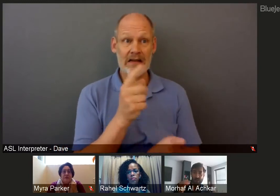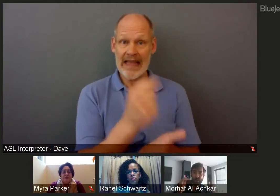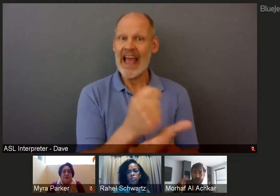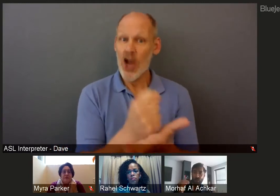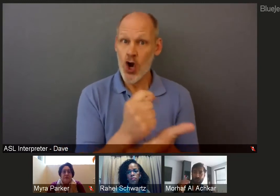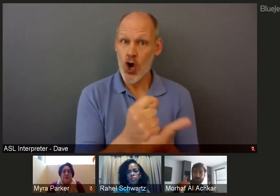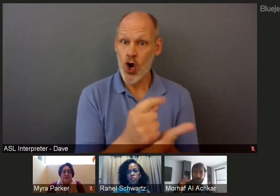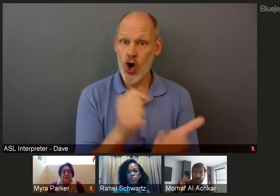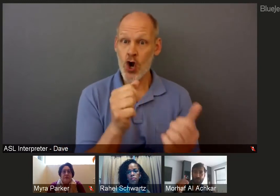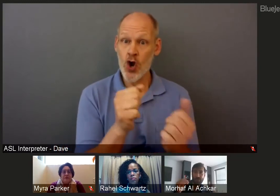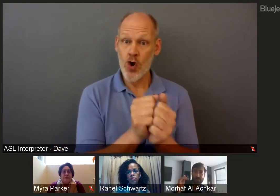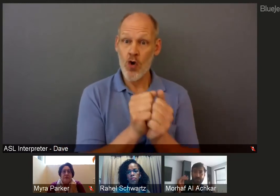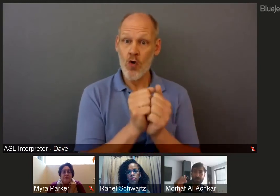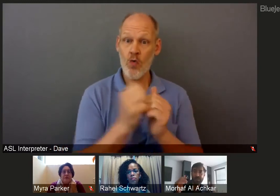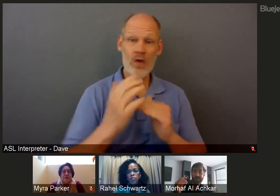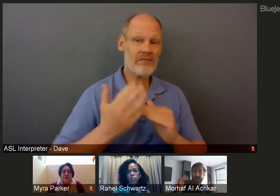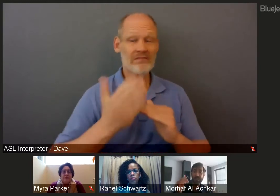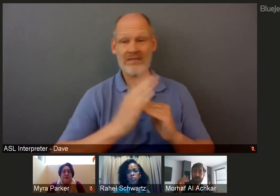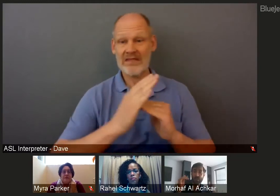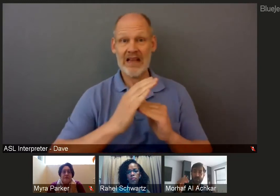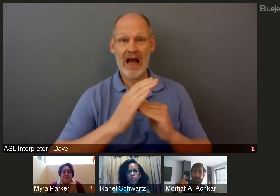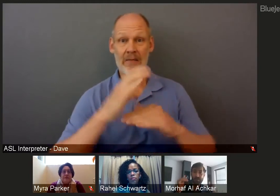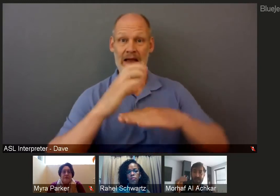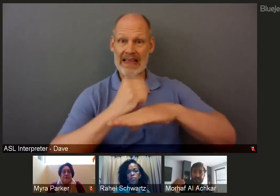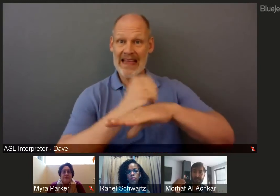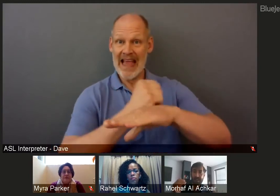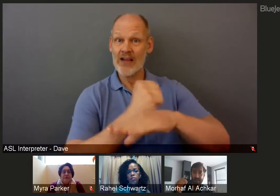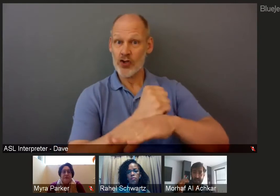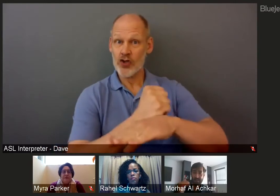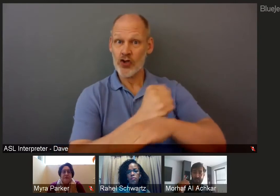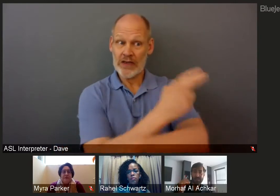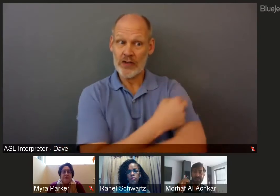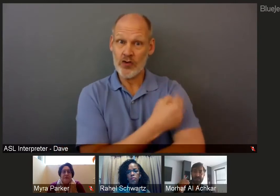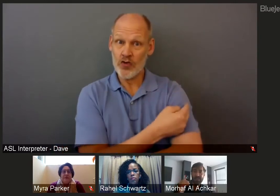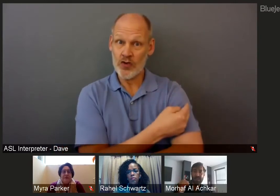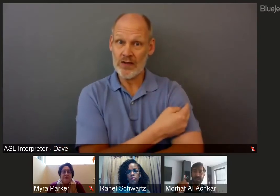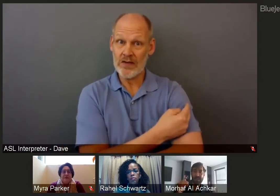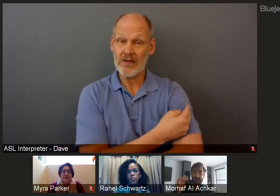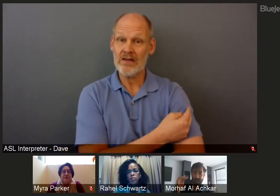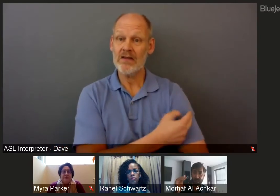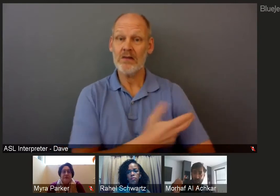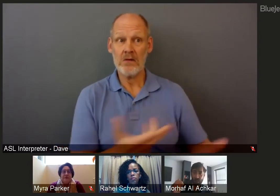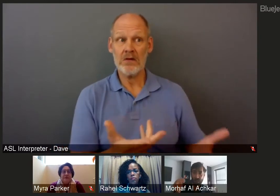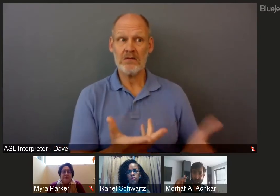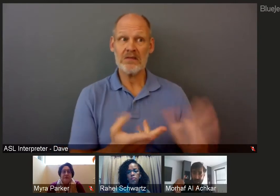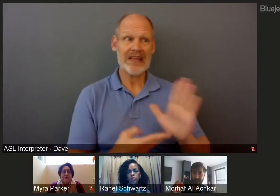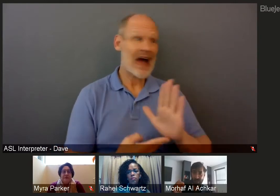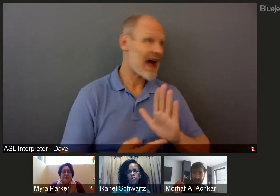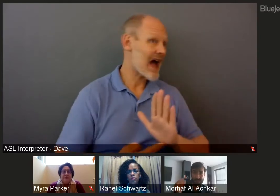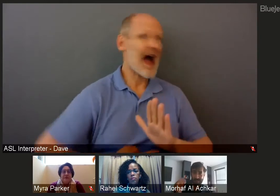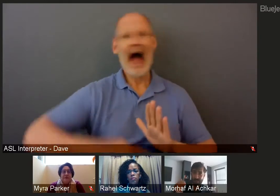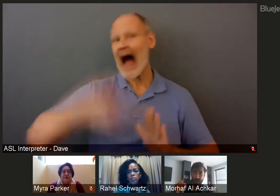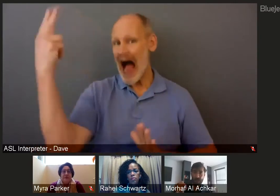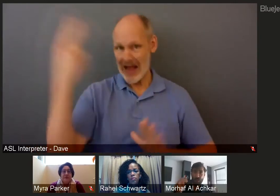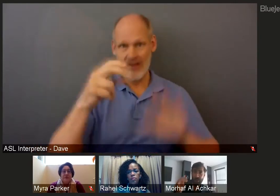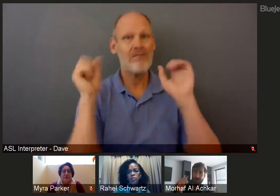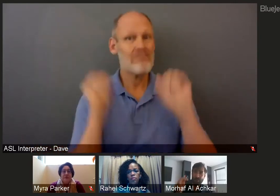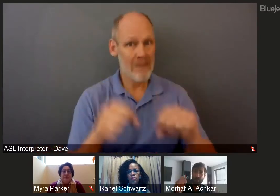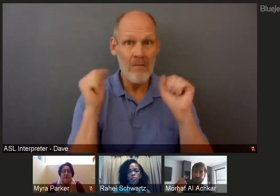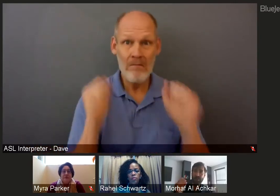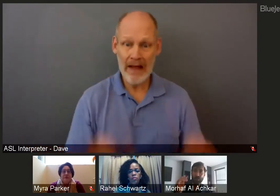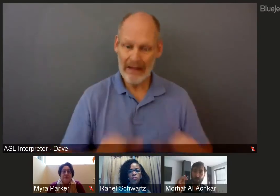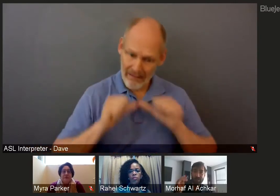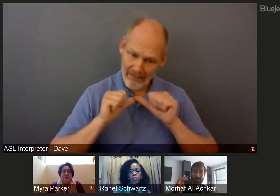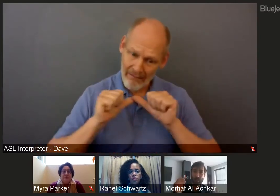institute, your outcome is going to be different. It's going to be better than if you're receiving care at a local oncologist somewhere, or